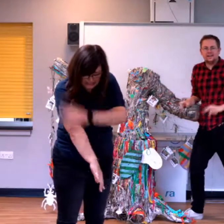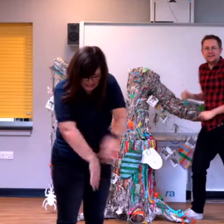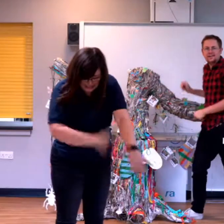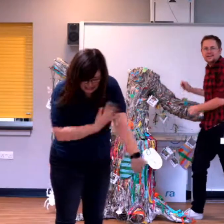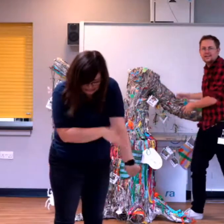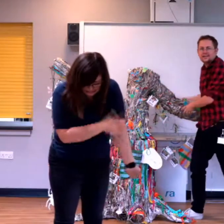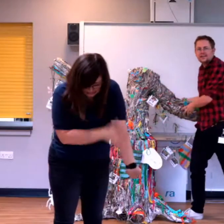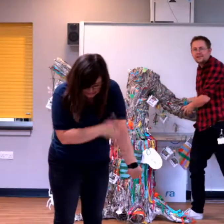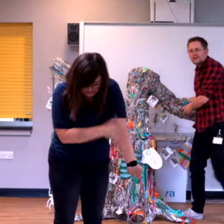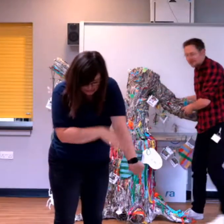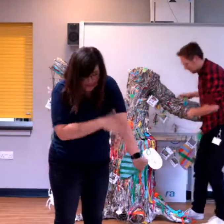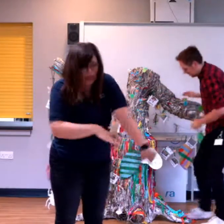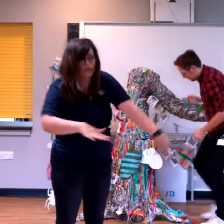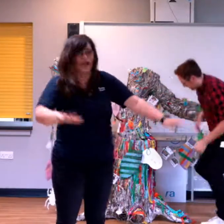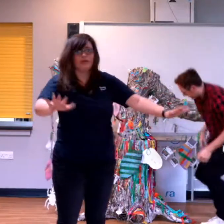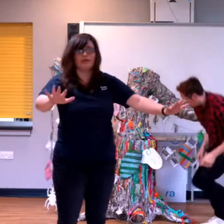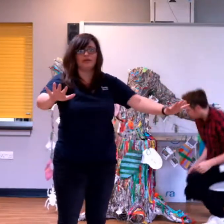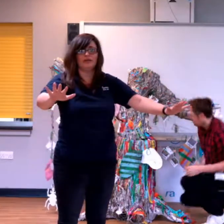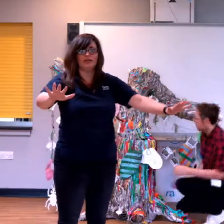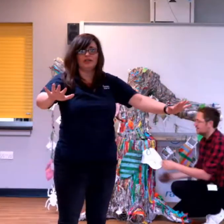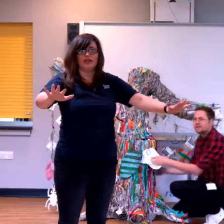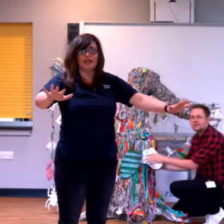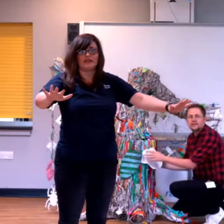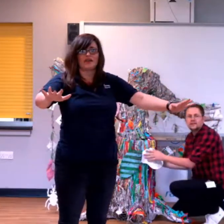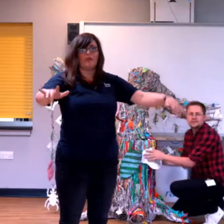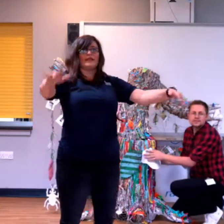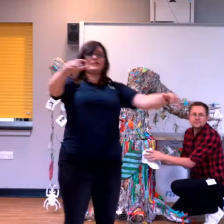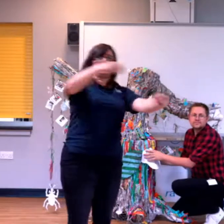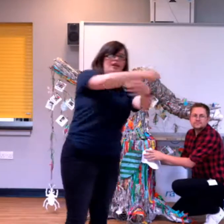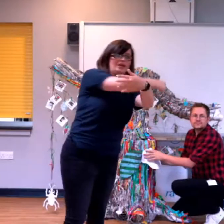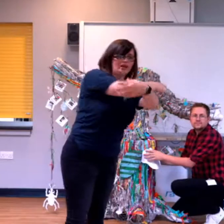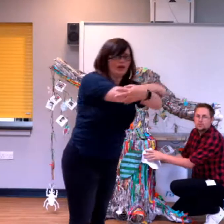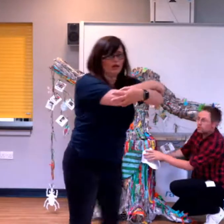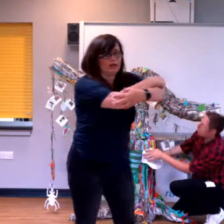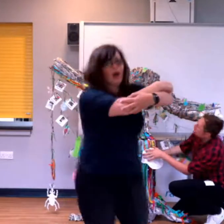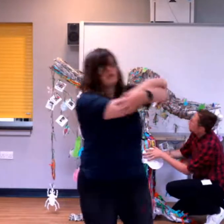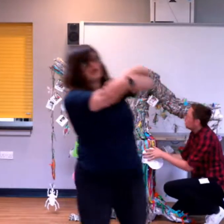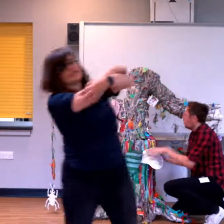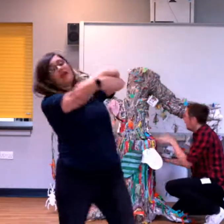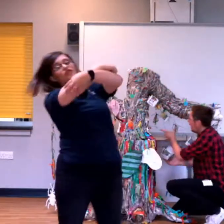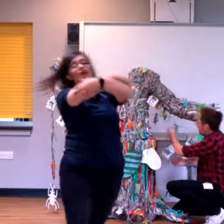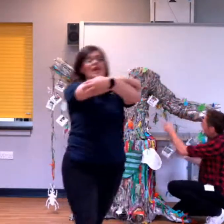It's raining. Oh no, it's got windy. Oh, hold on to that tree.